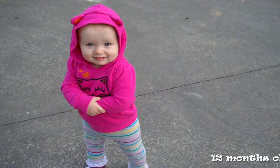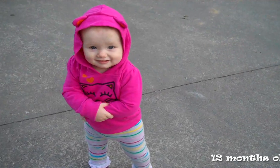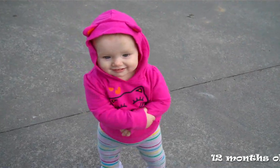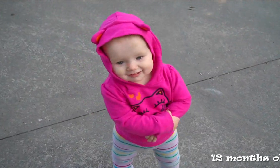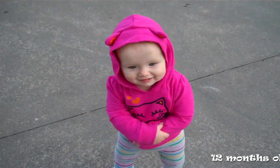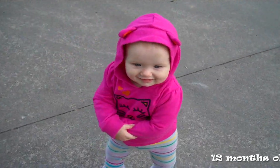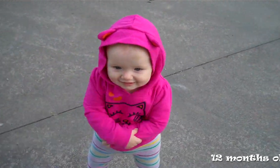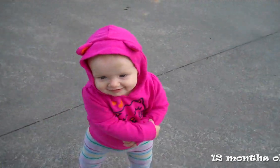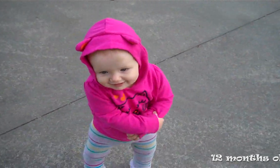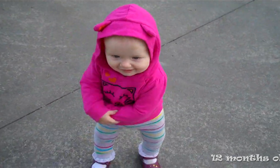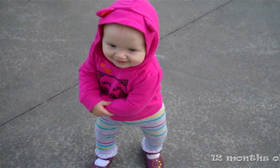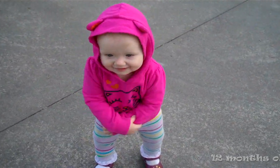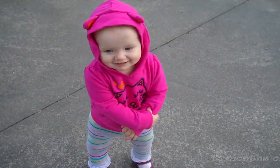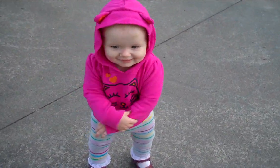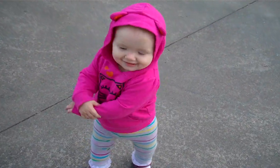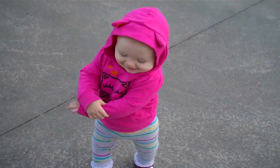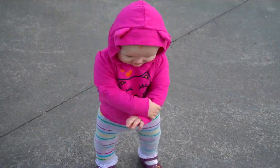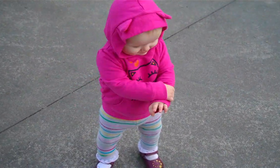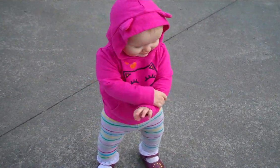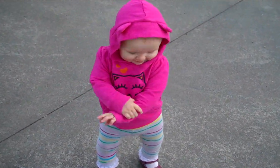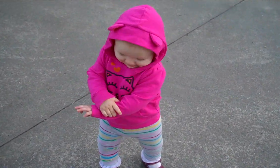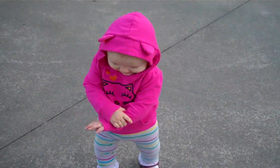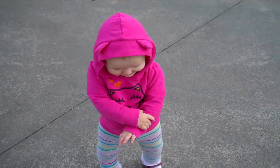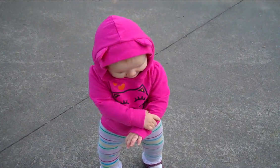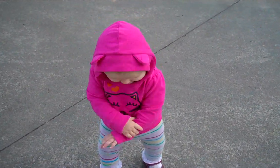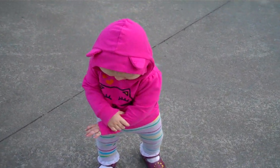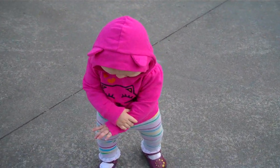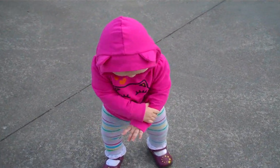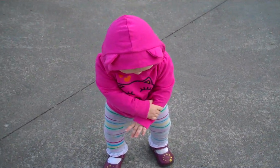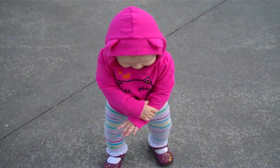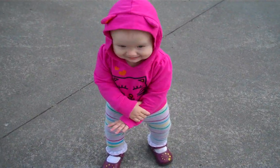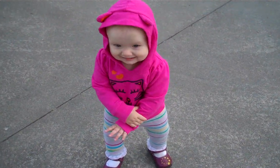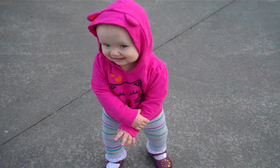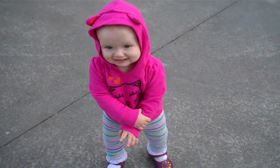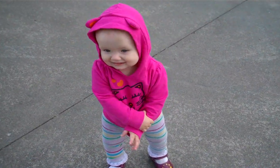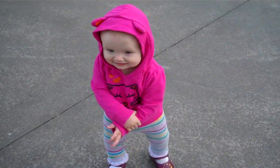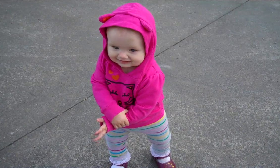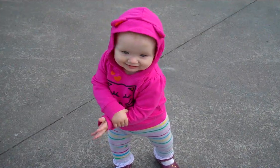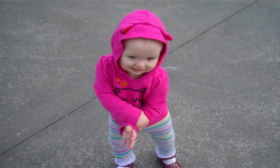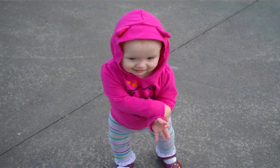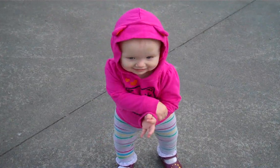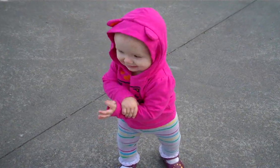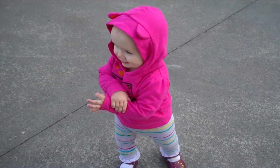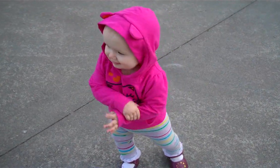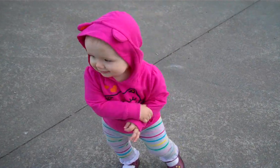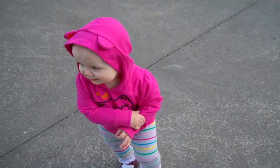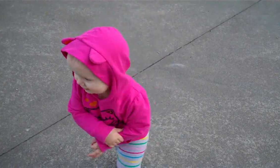Baby? Yeah, good job. Oh, that's cute. You saw a baby, huh?